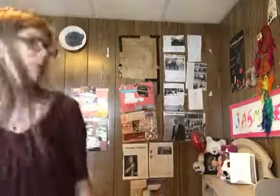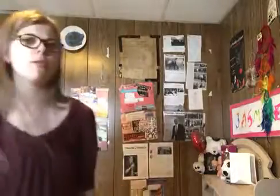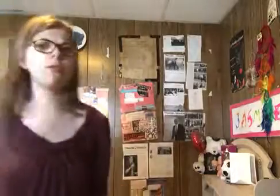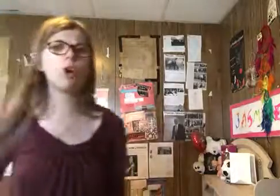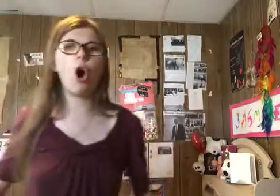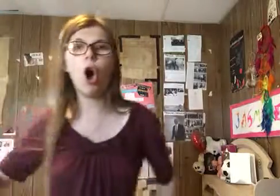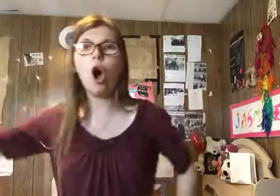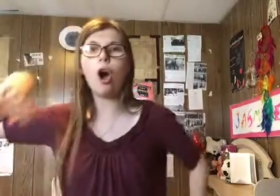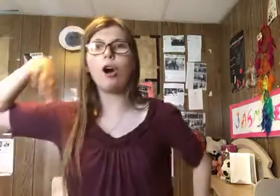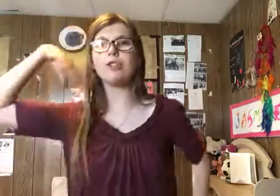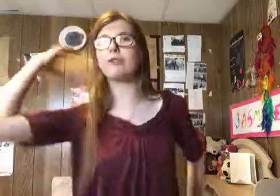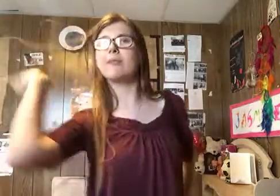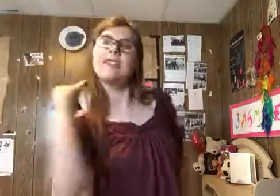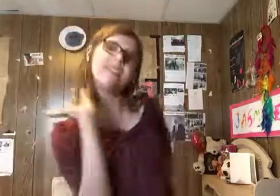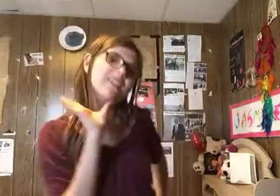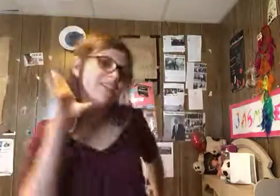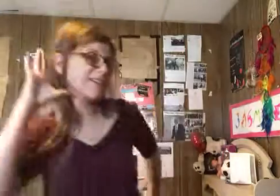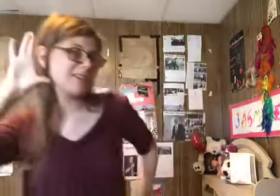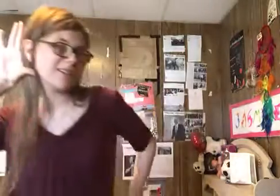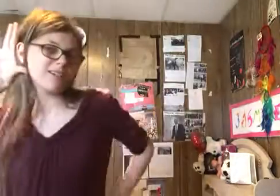When you call to me,